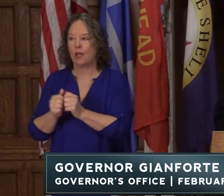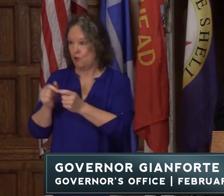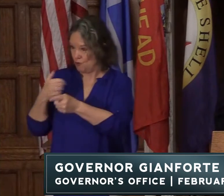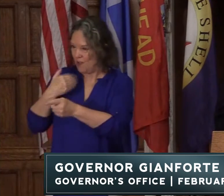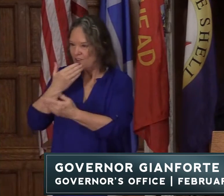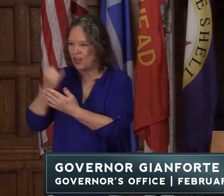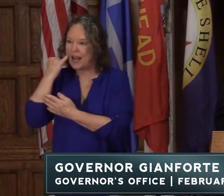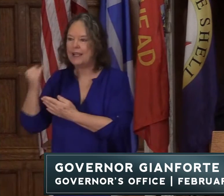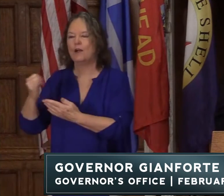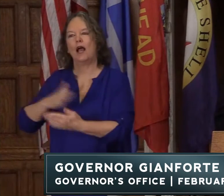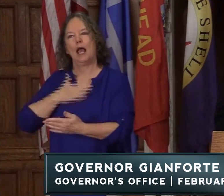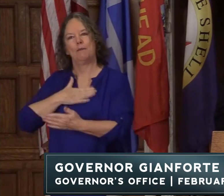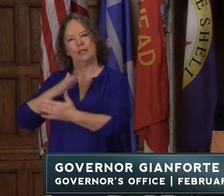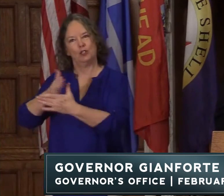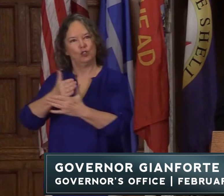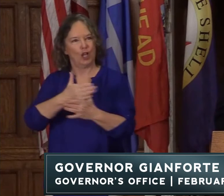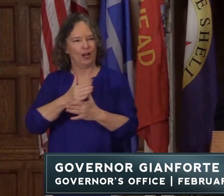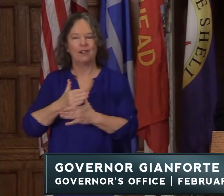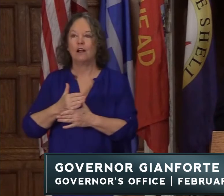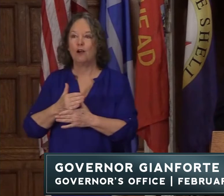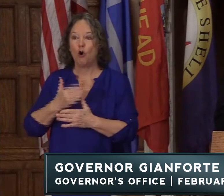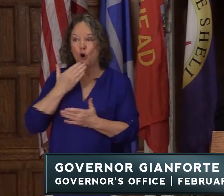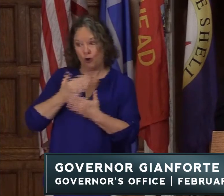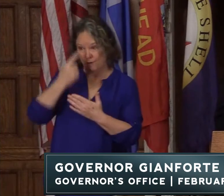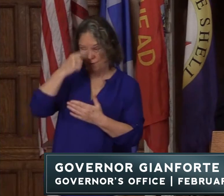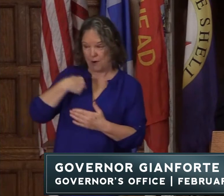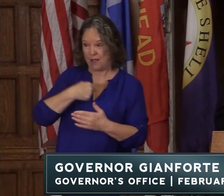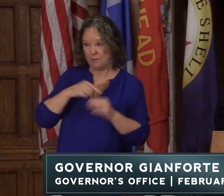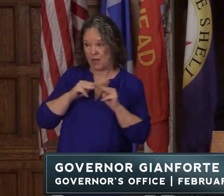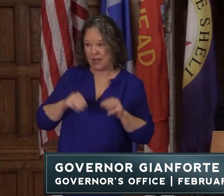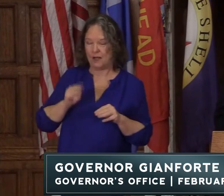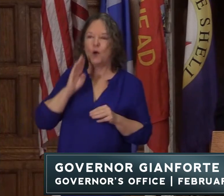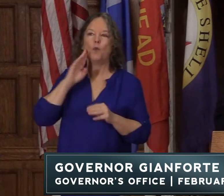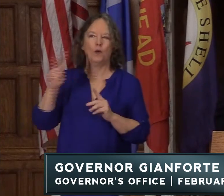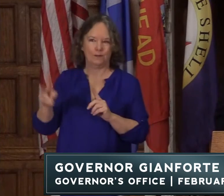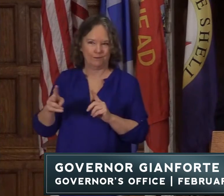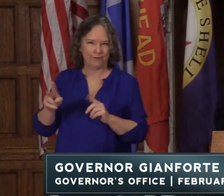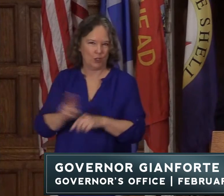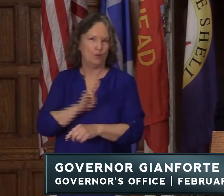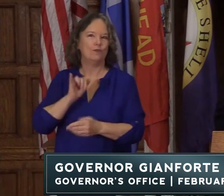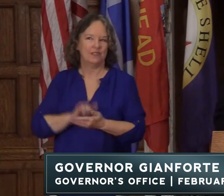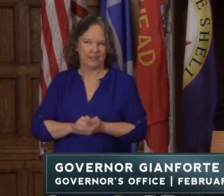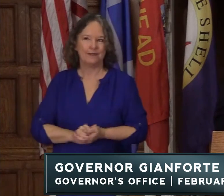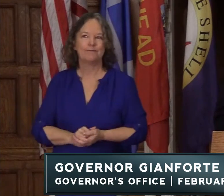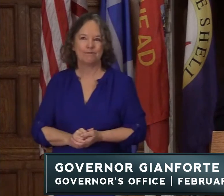we're happy to share it. And if it's good for Montana, we'll implement it.